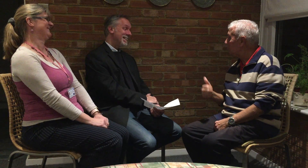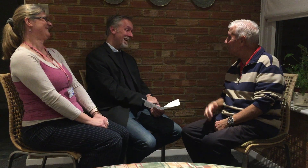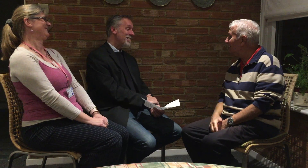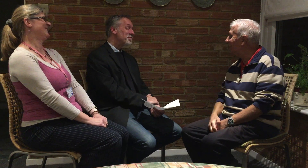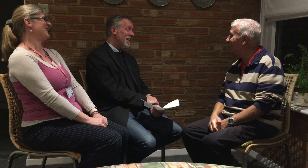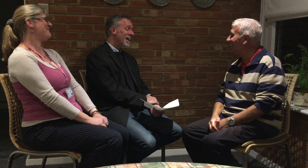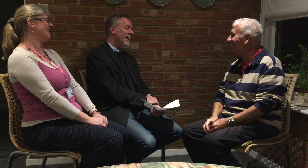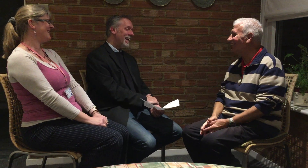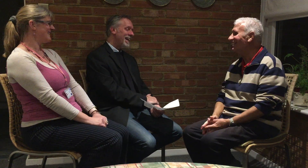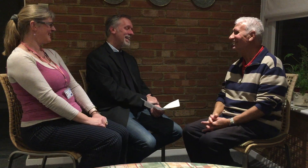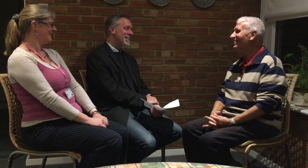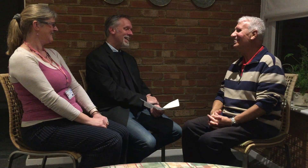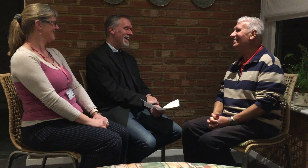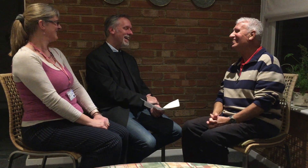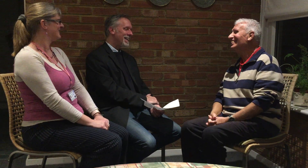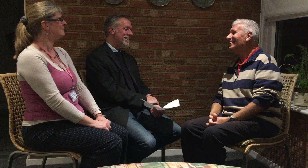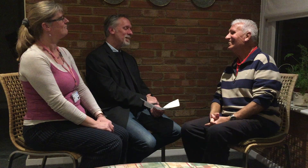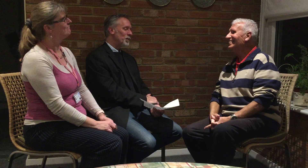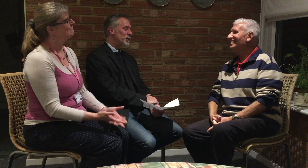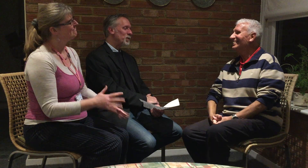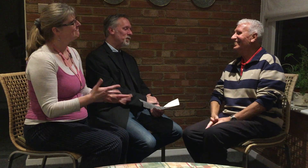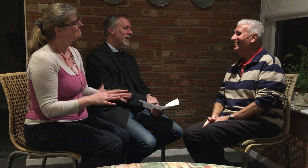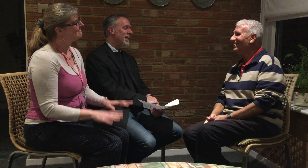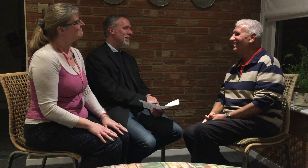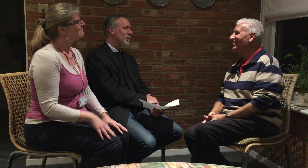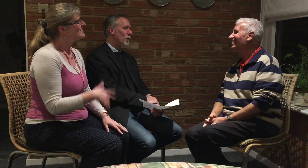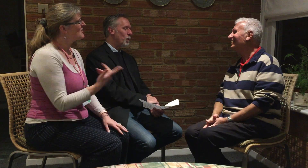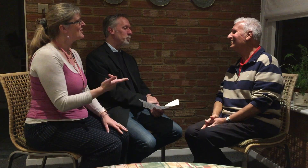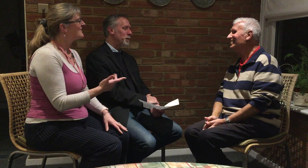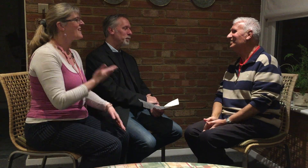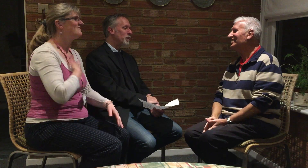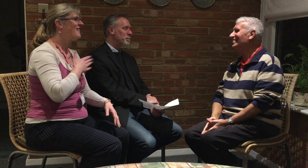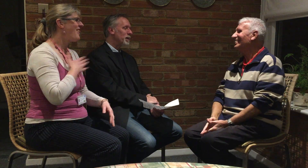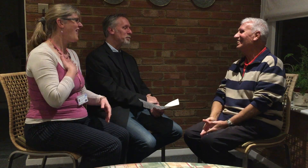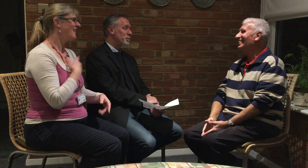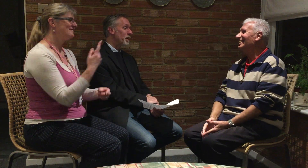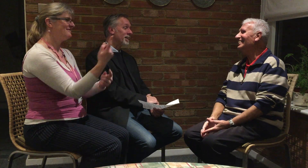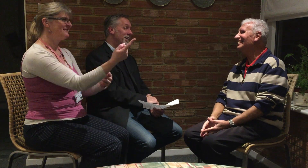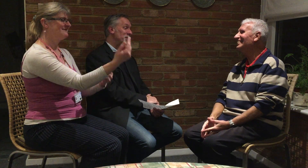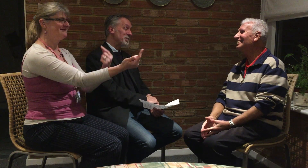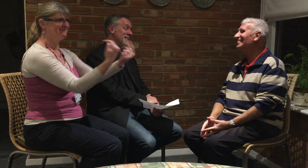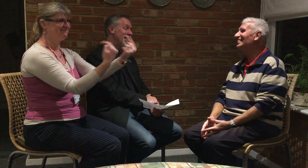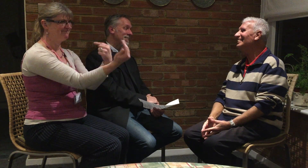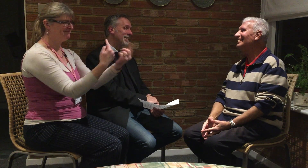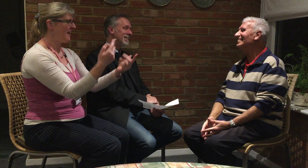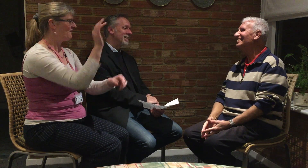Yeah, Would that be good? He's not too keen on people coming in from other countries, though.